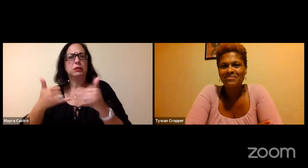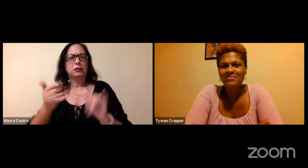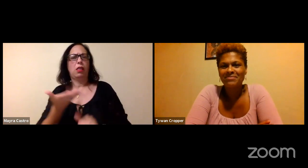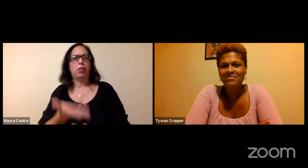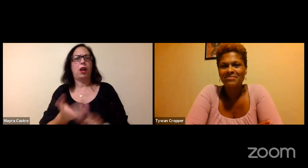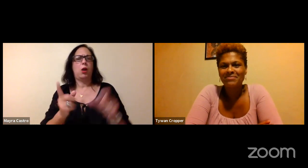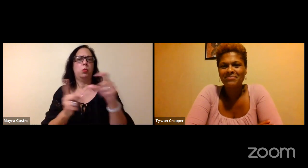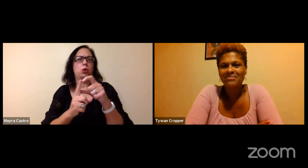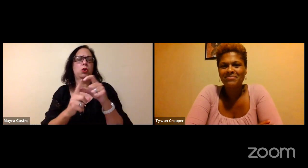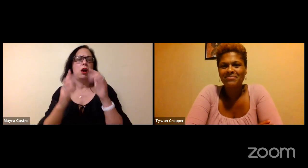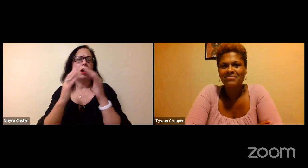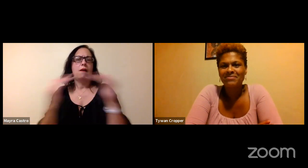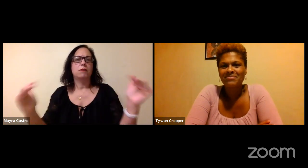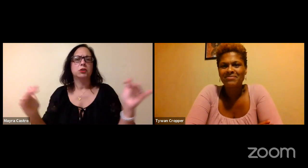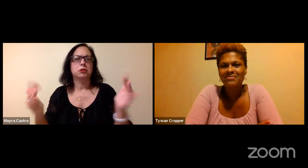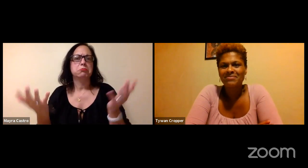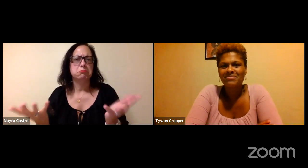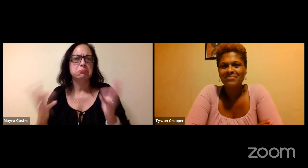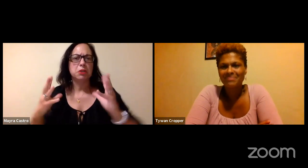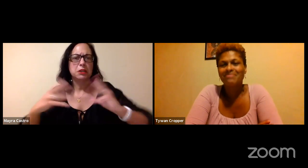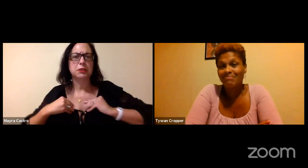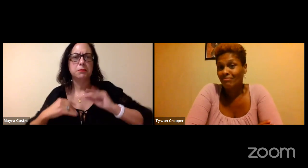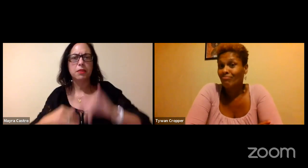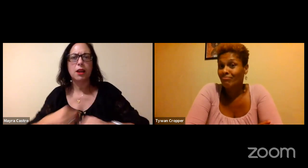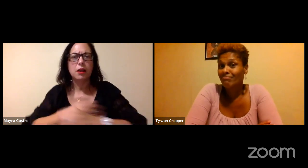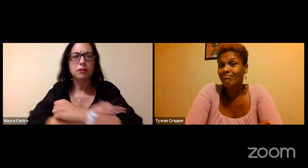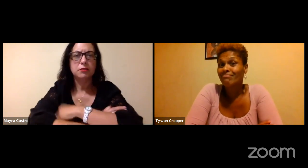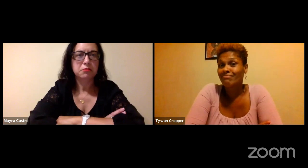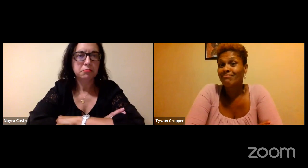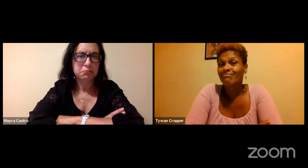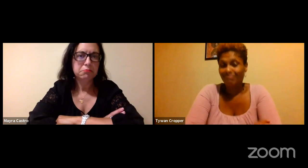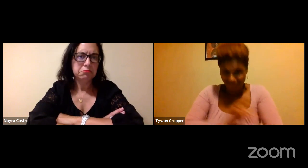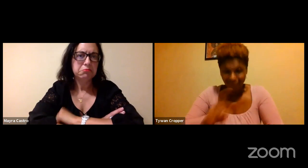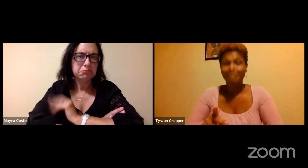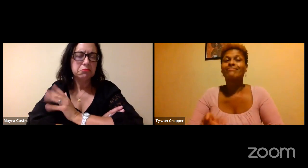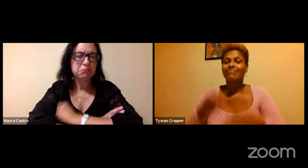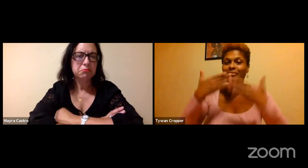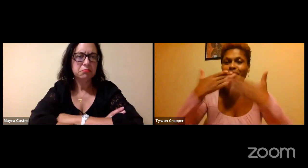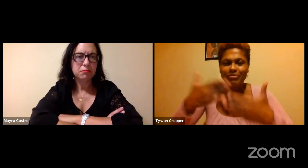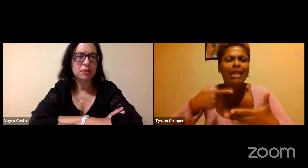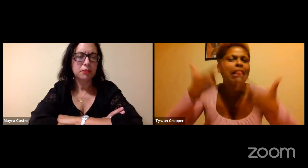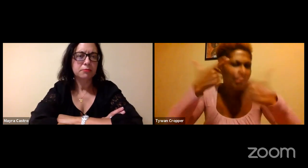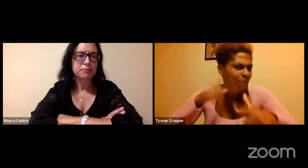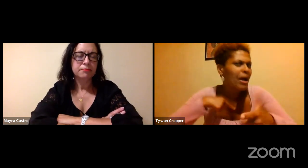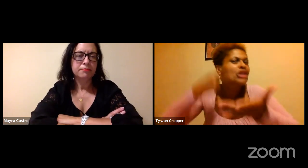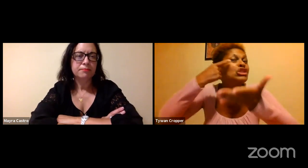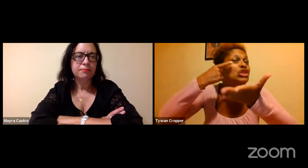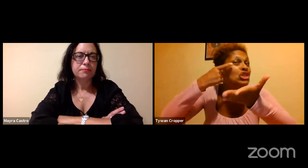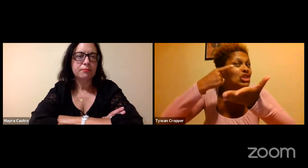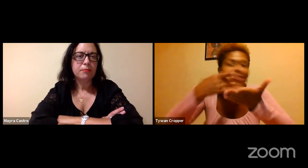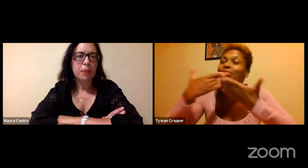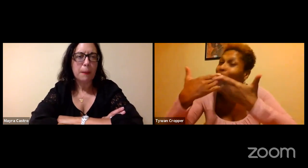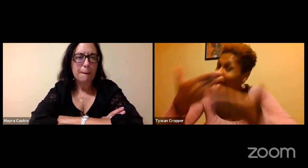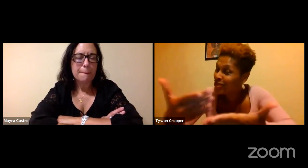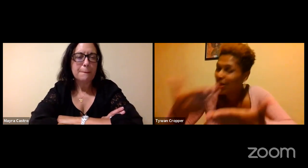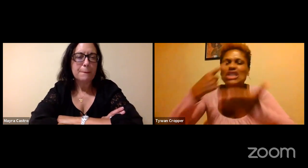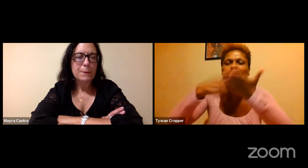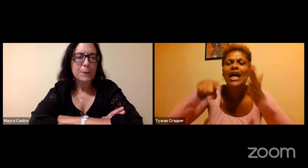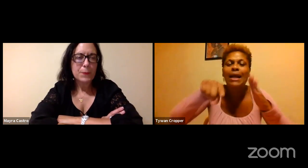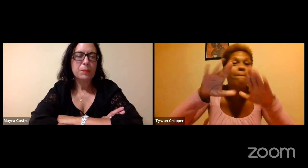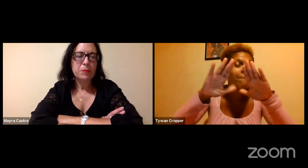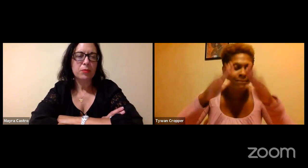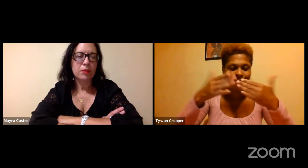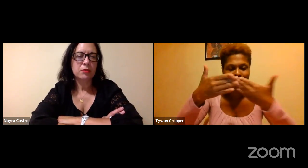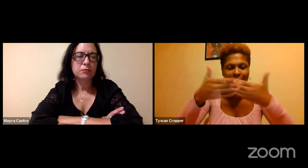I'm still seeing that word diversity. So am I ready to throw it out yet? Not so much.